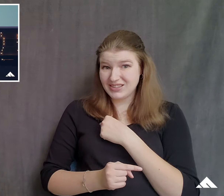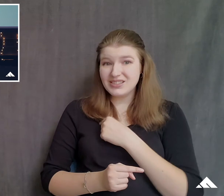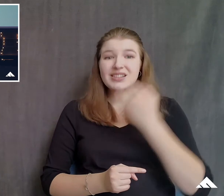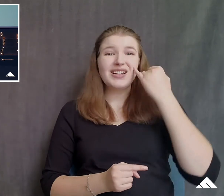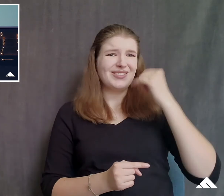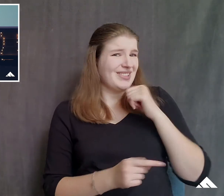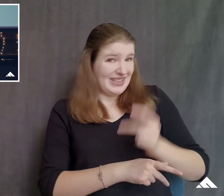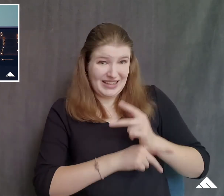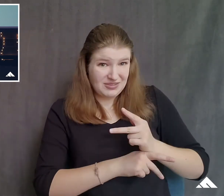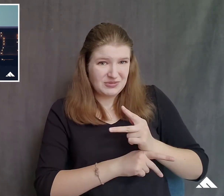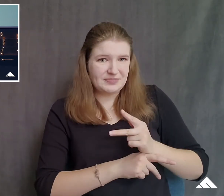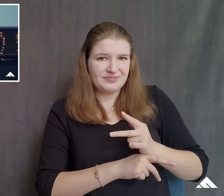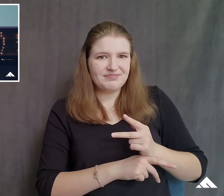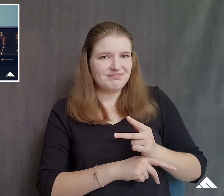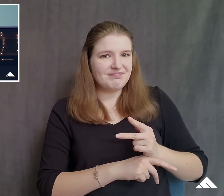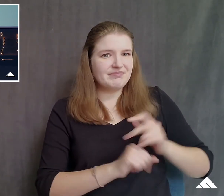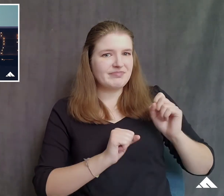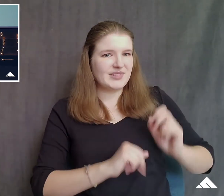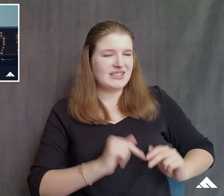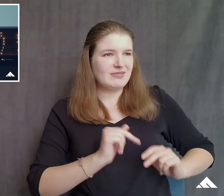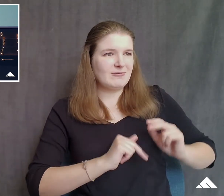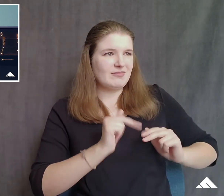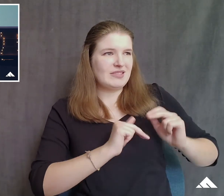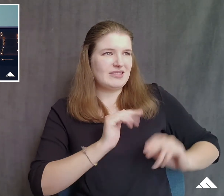not careful, we can begin to build walls.